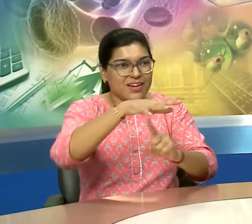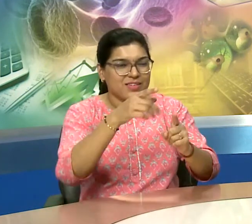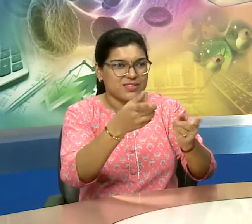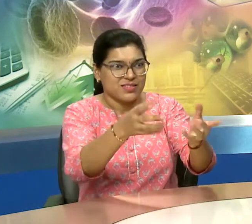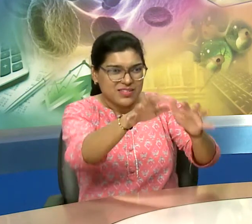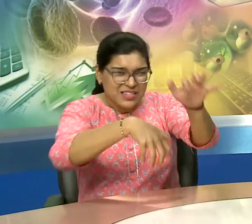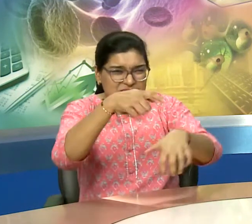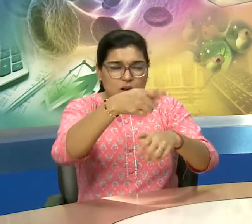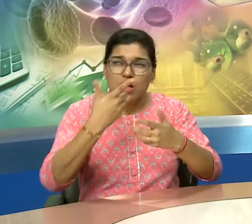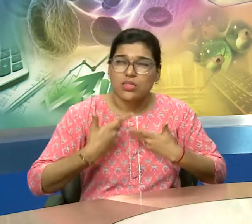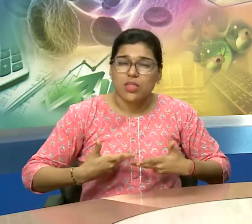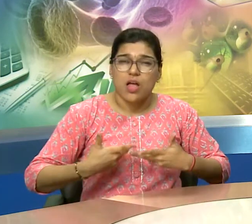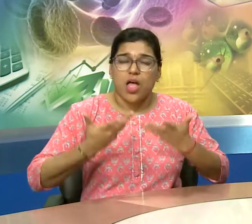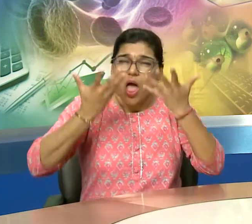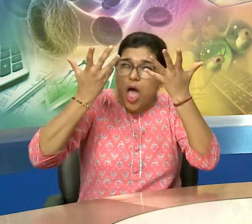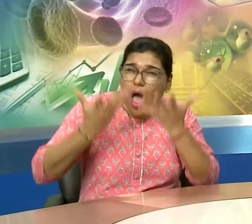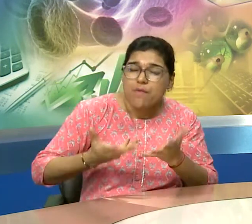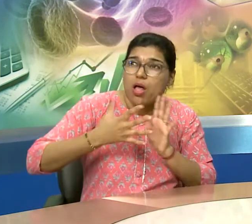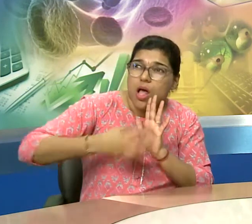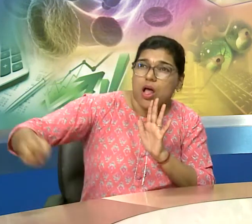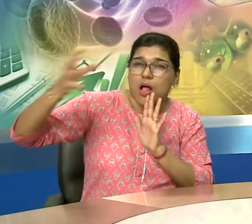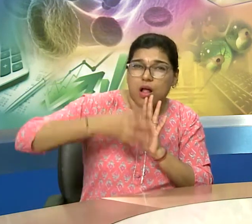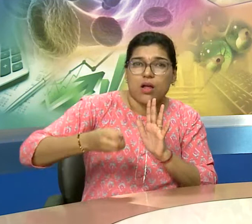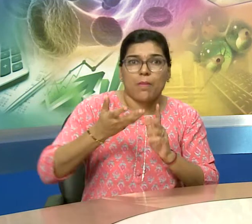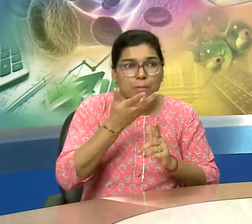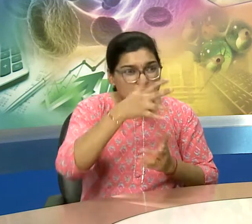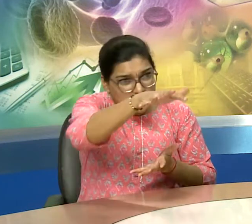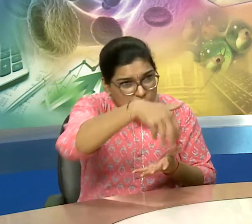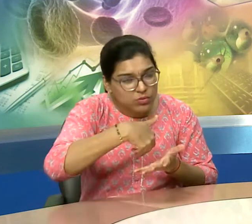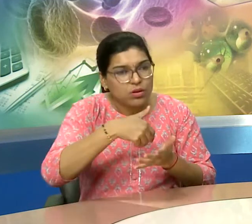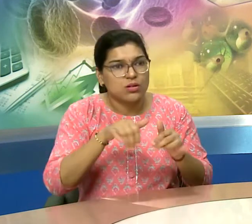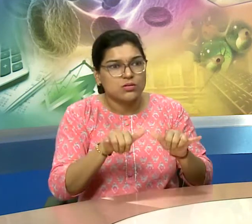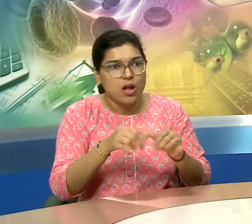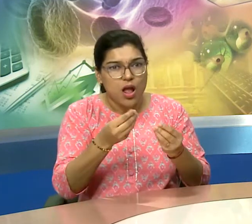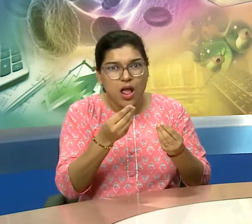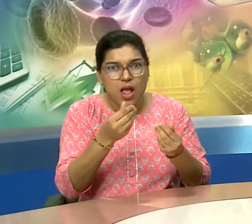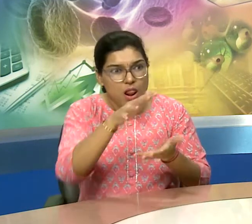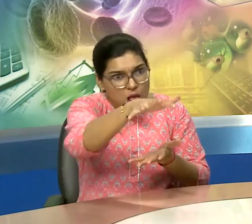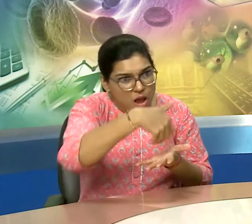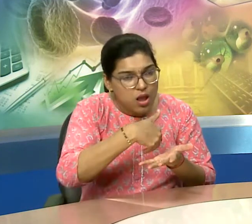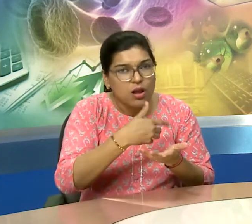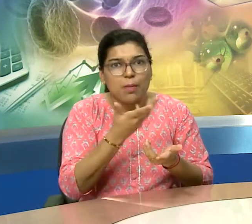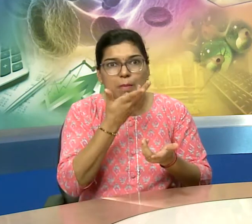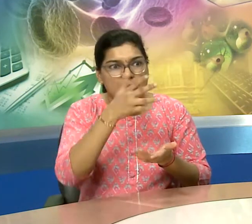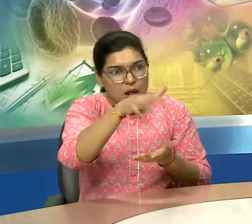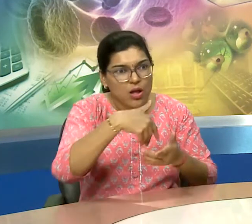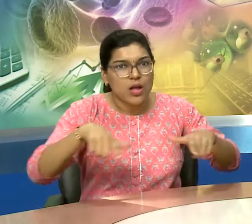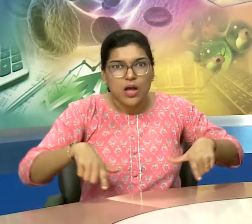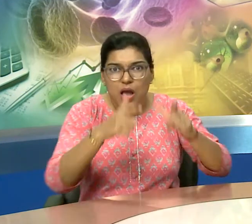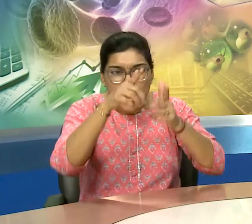at present, the industrial civilization is becoming a burden on nature. And now is